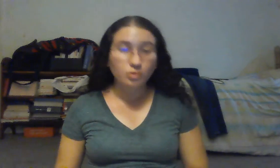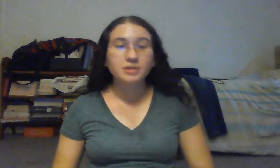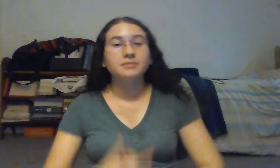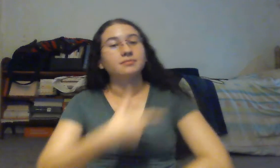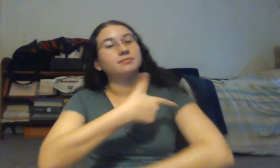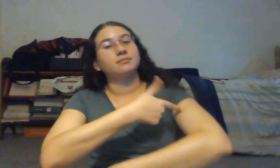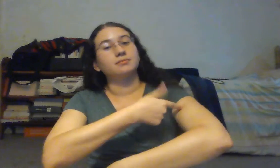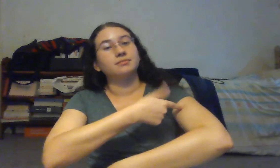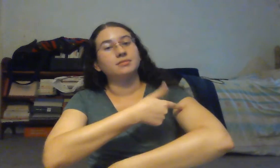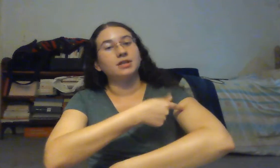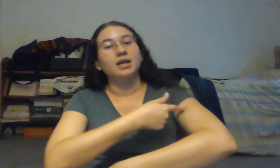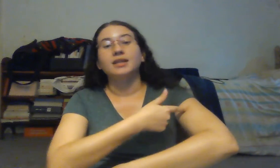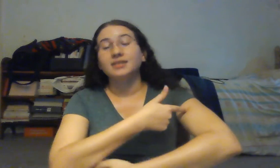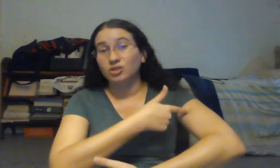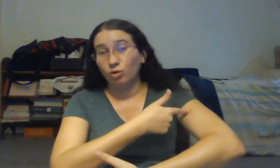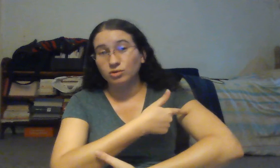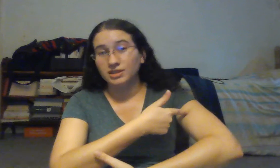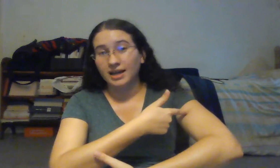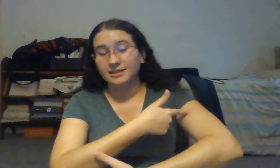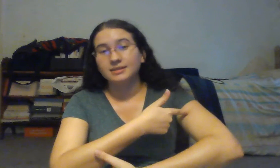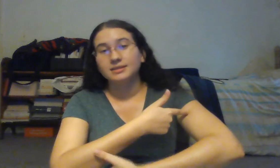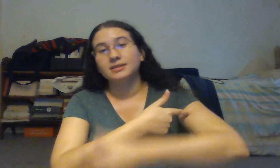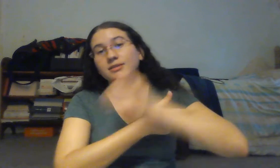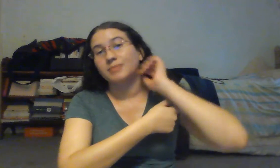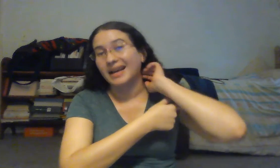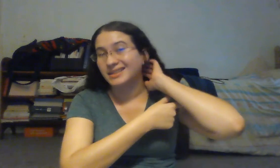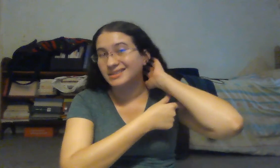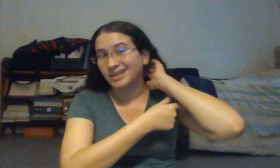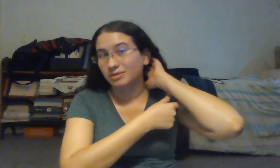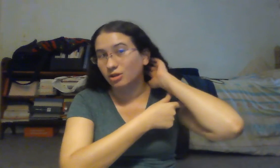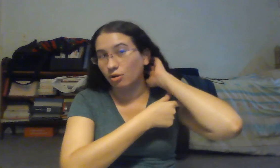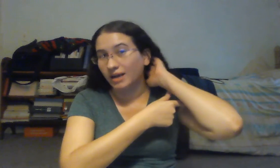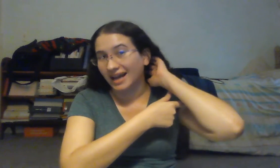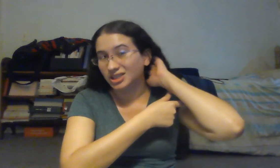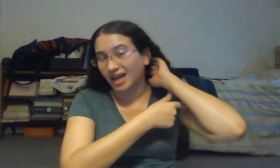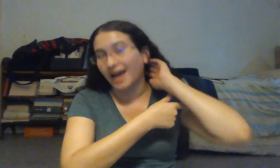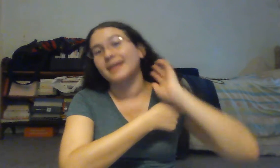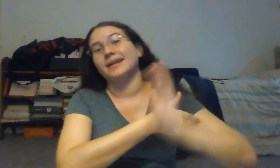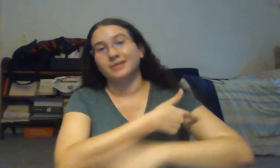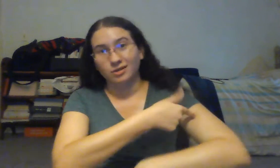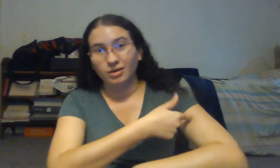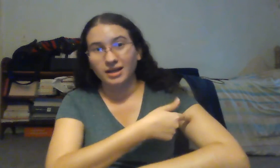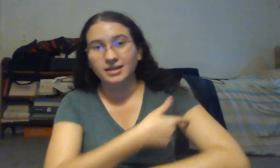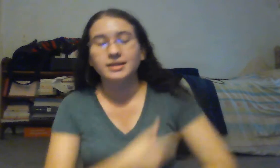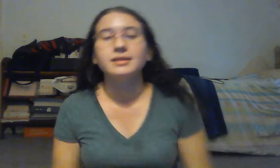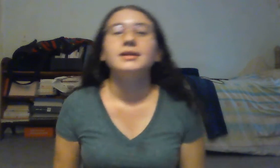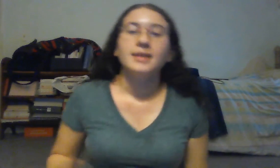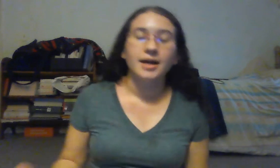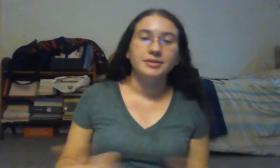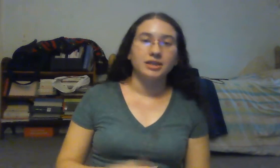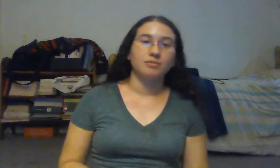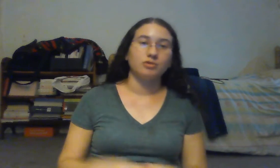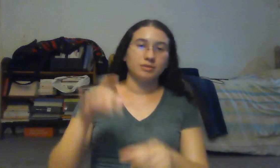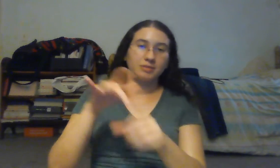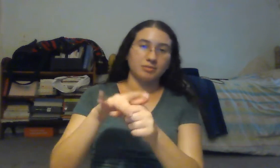Coke. This is an old sign. This is back in the day when Coke actually had like cocaine in it. Nowadays, mostly people